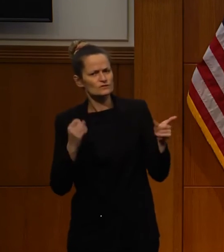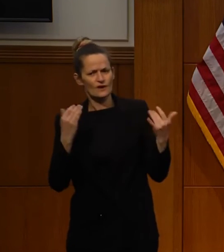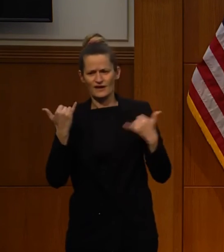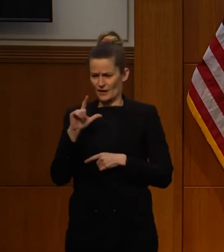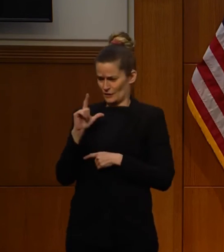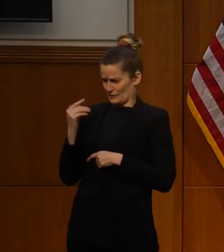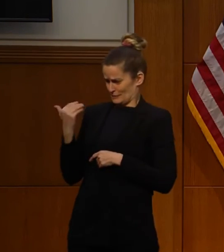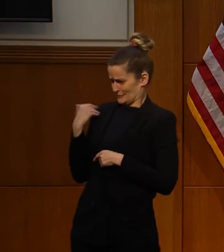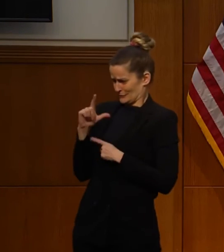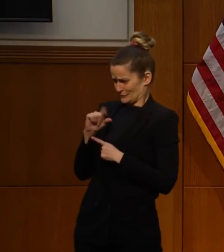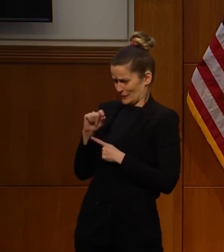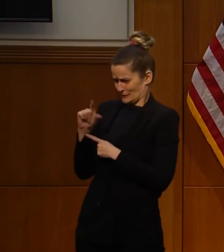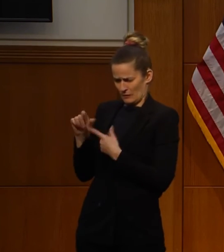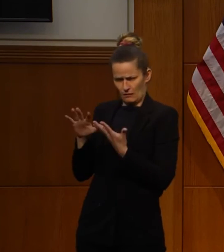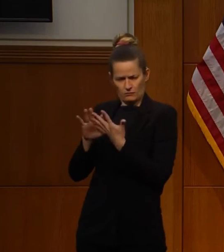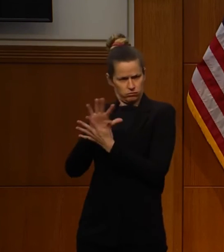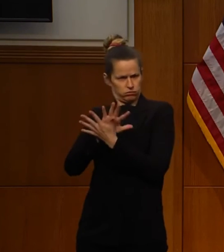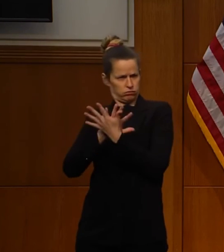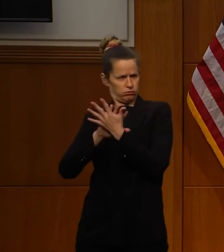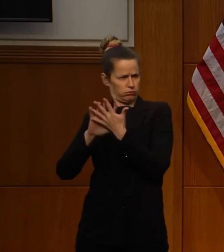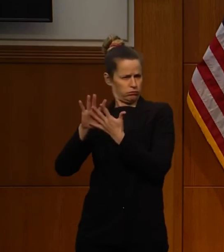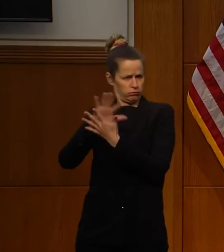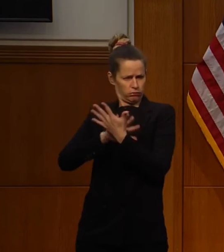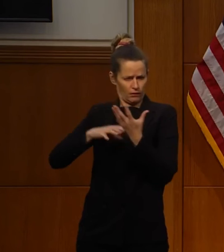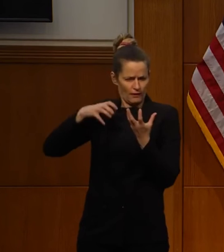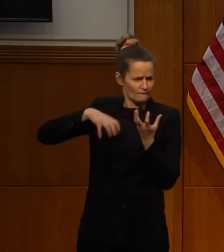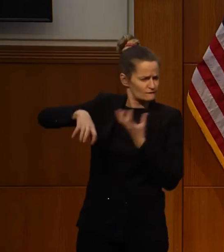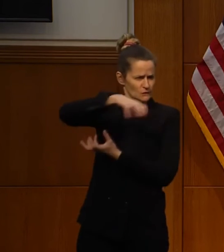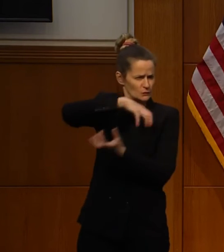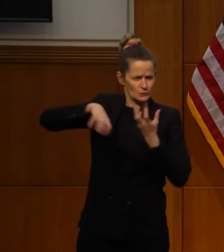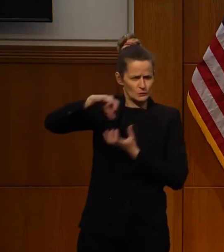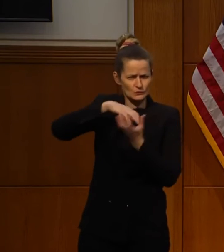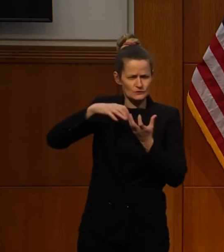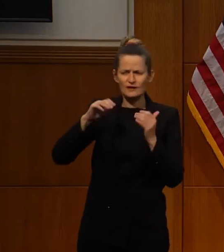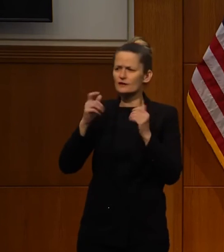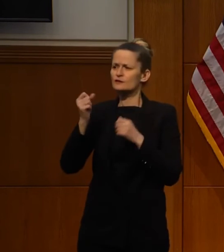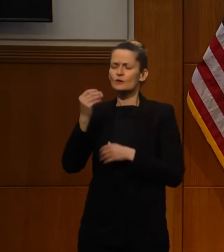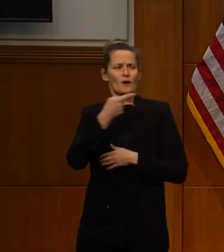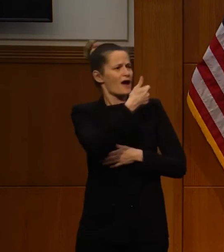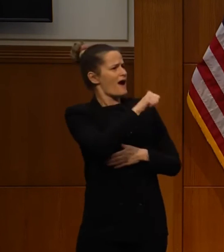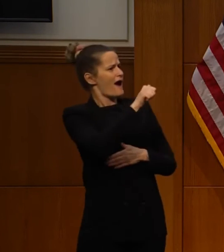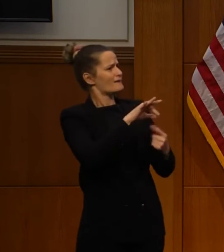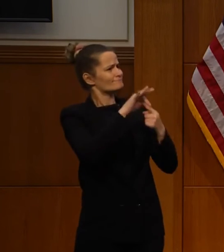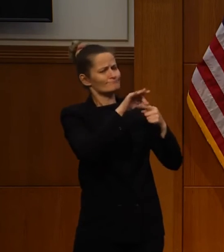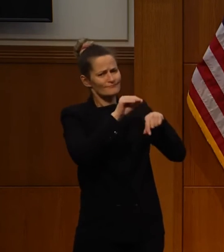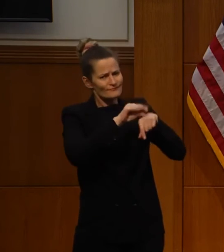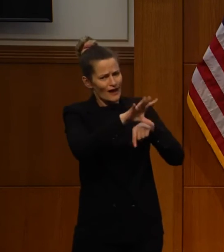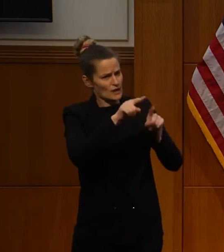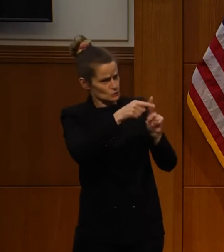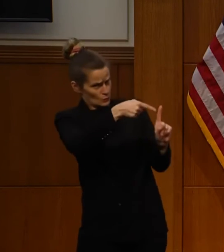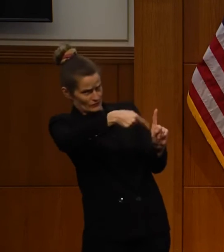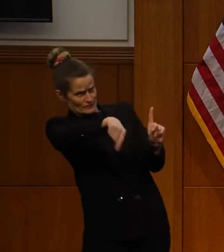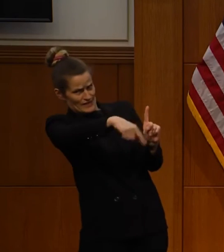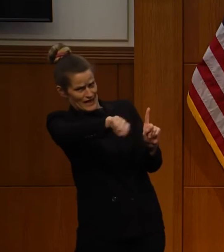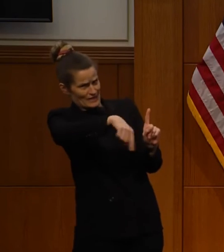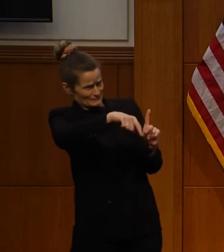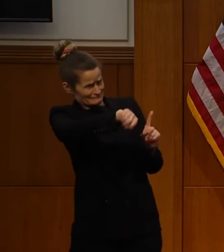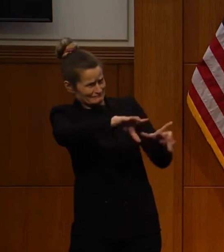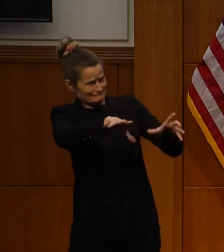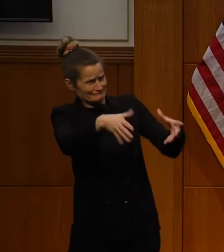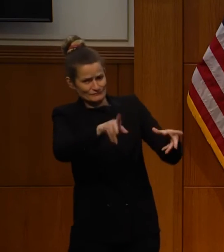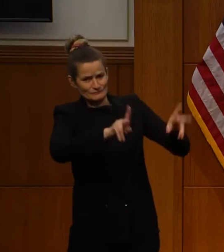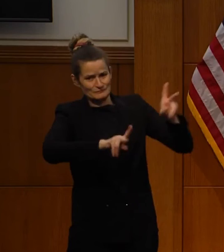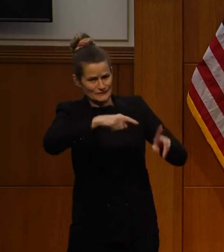out? And also, do you guys have any notes of caution about when people can